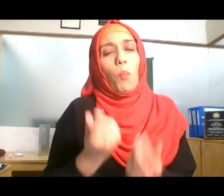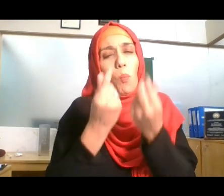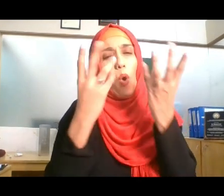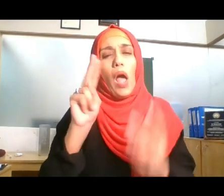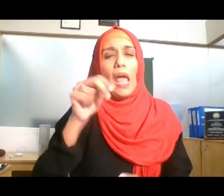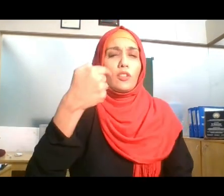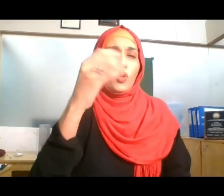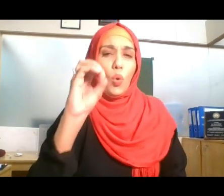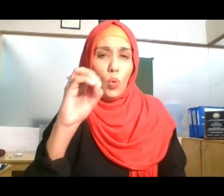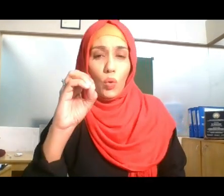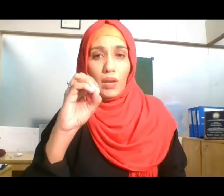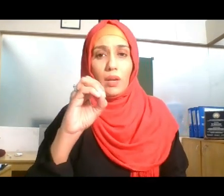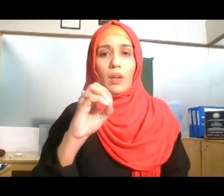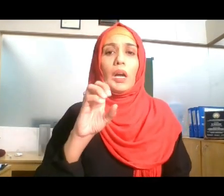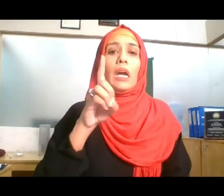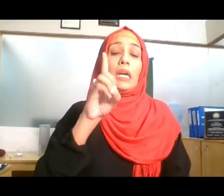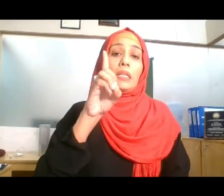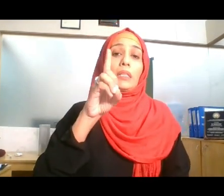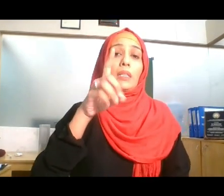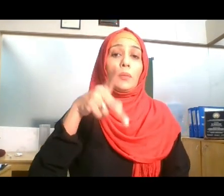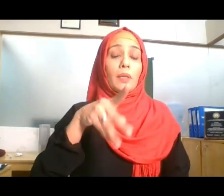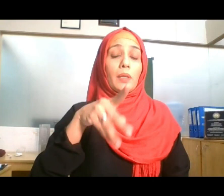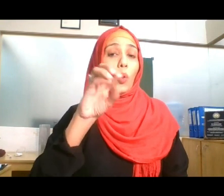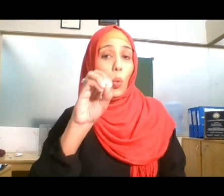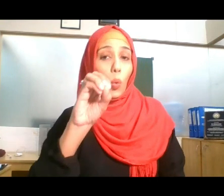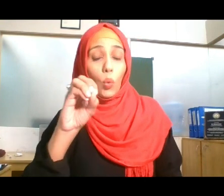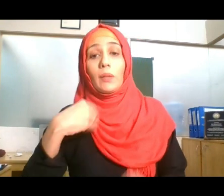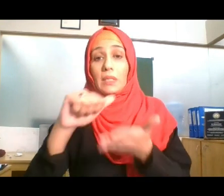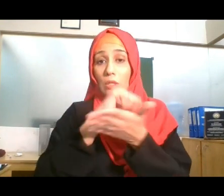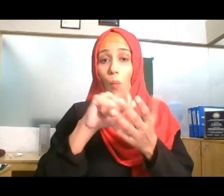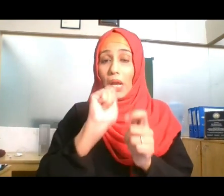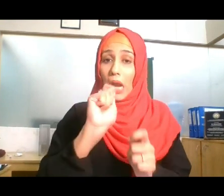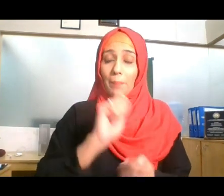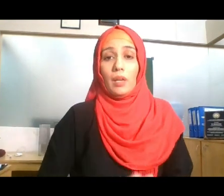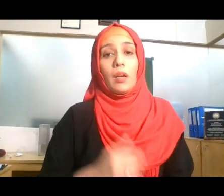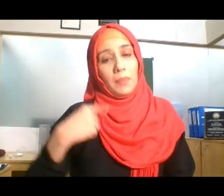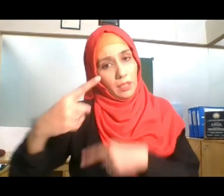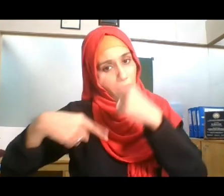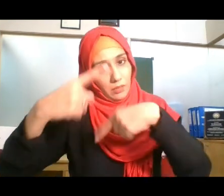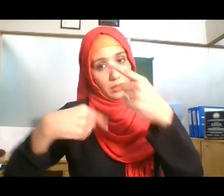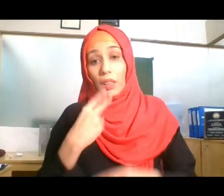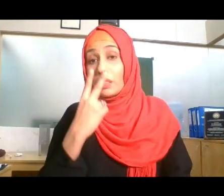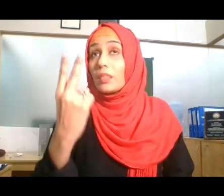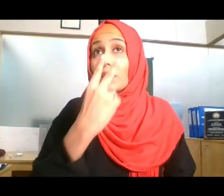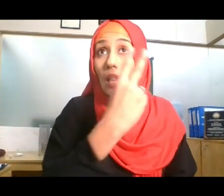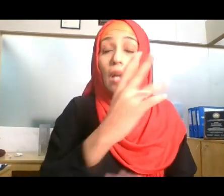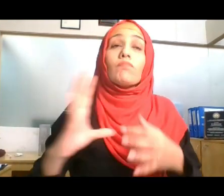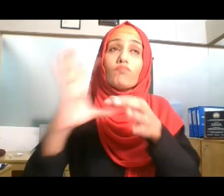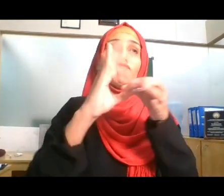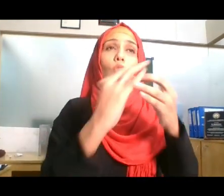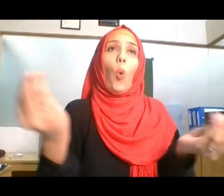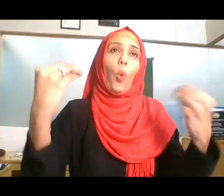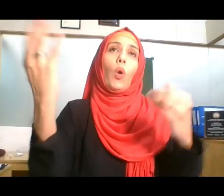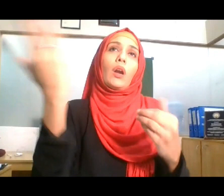and DPOs in the province of Sindh, and we continue to look forward to these collaborations and